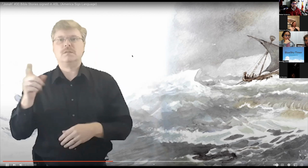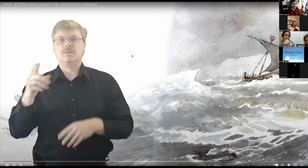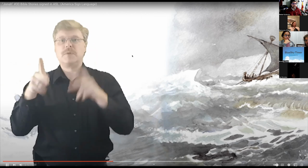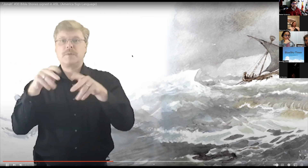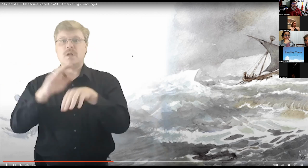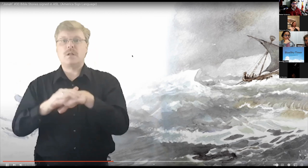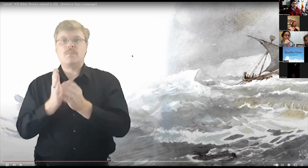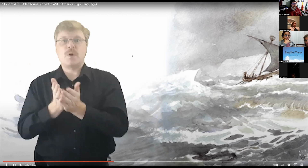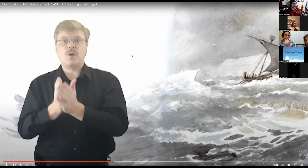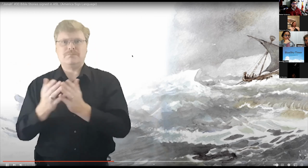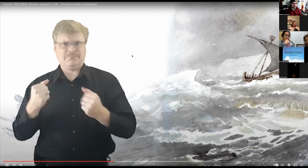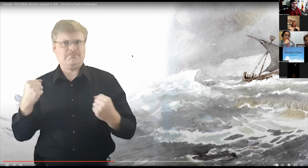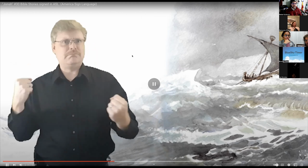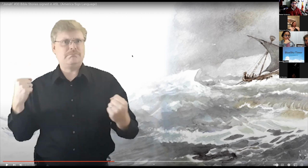wind,